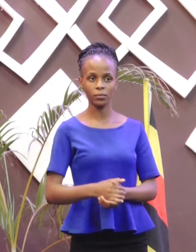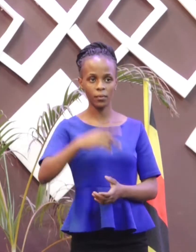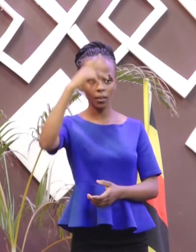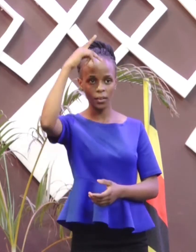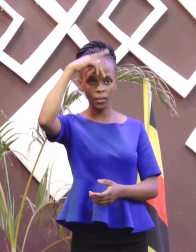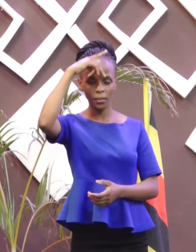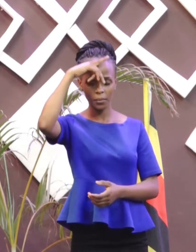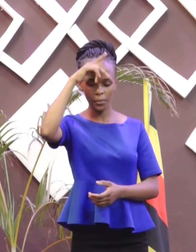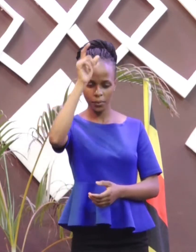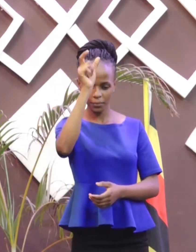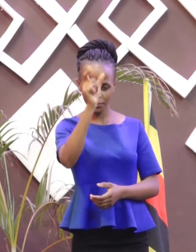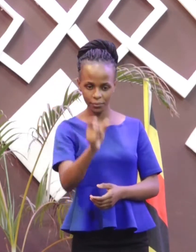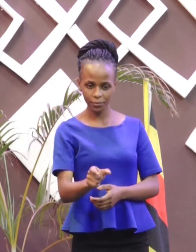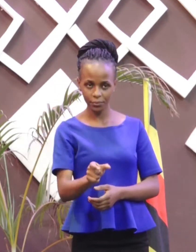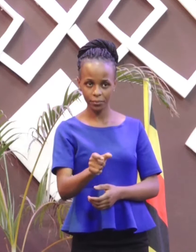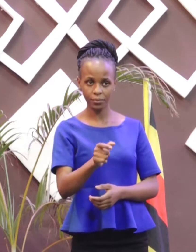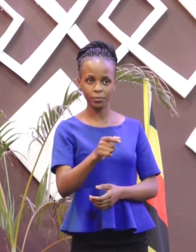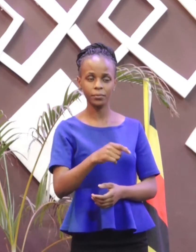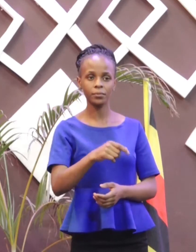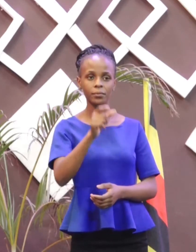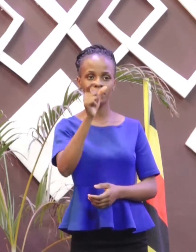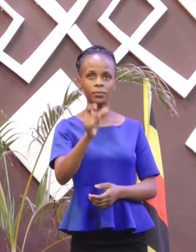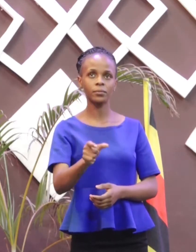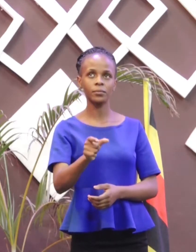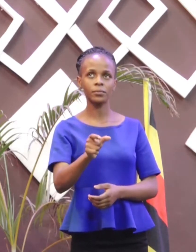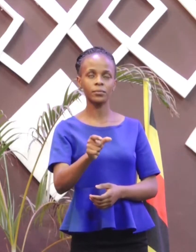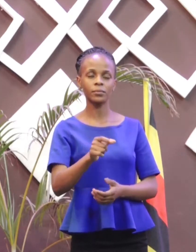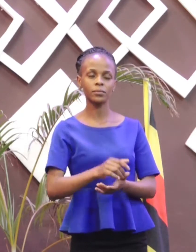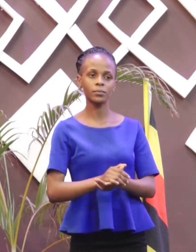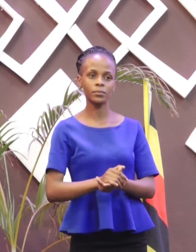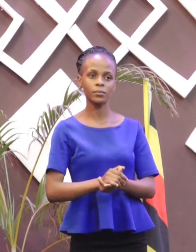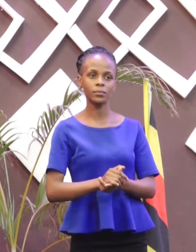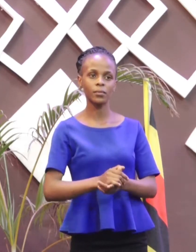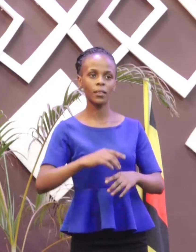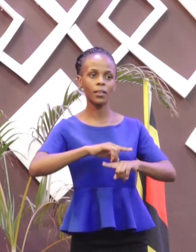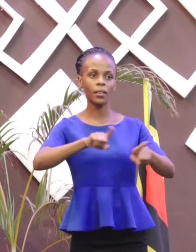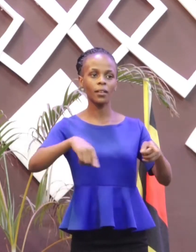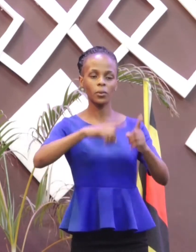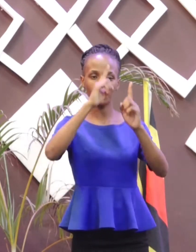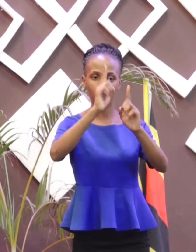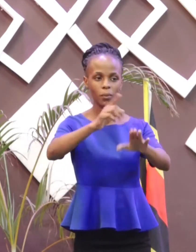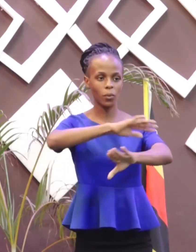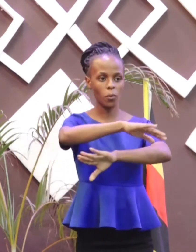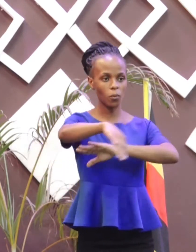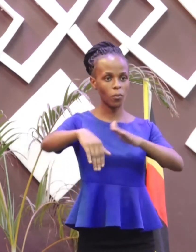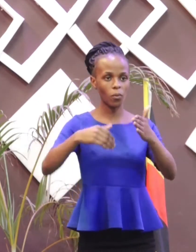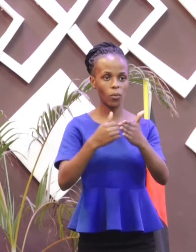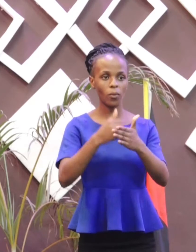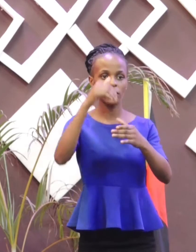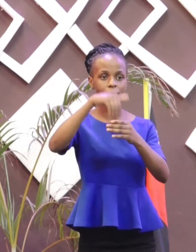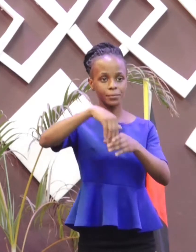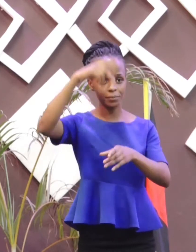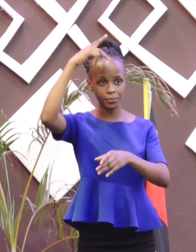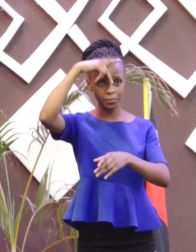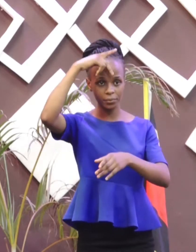Osobola kubikula Bible yo. You can open your Bible. Netutukayo fena. And we get